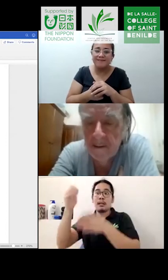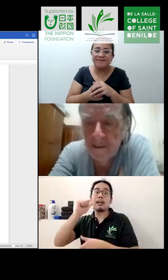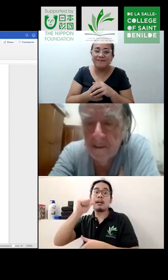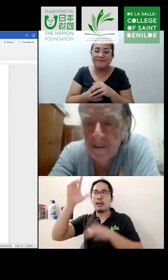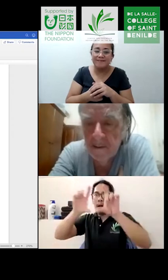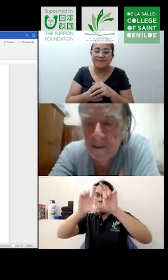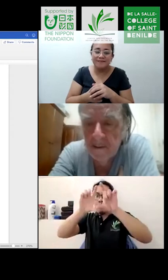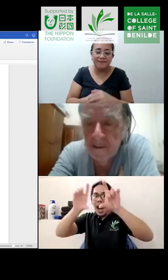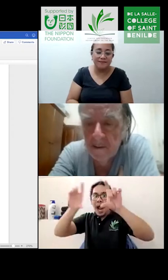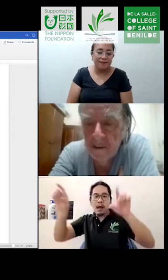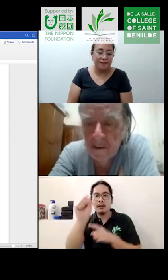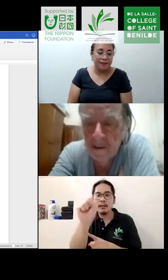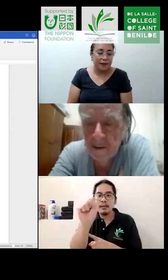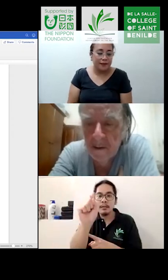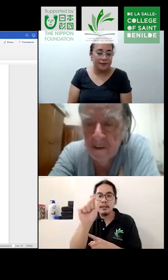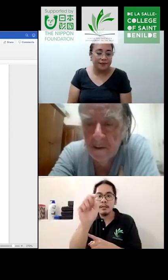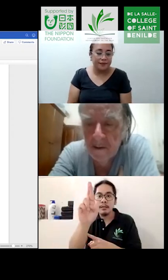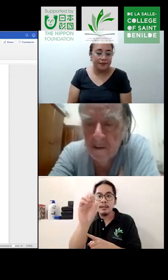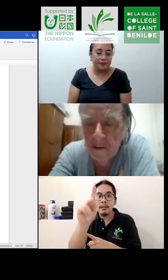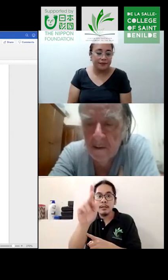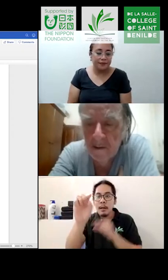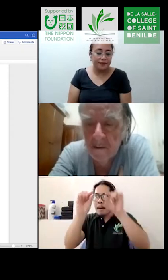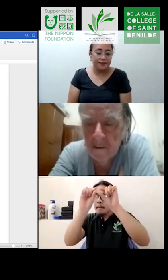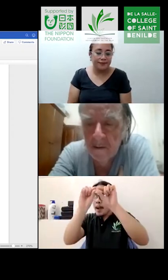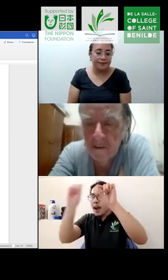and then with the signs pen,